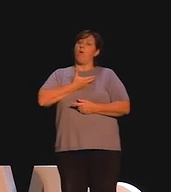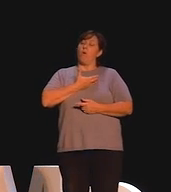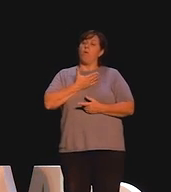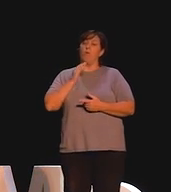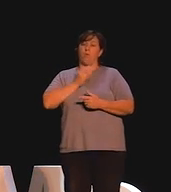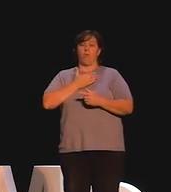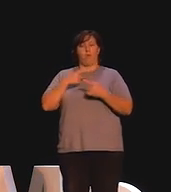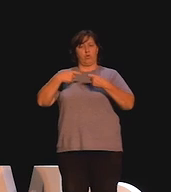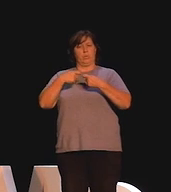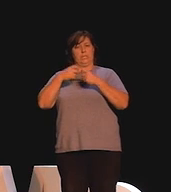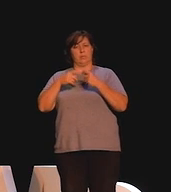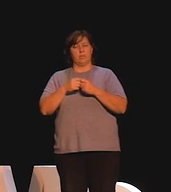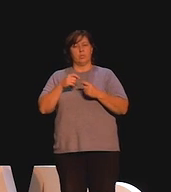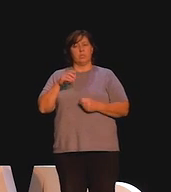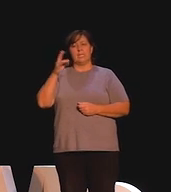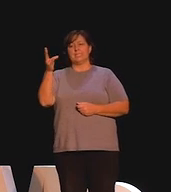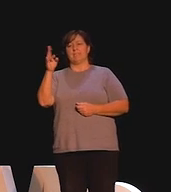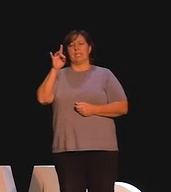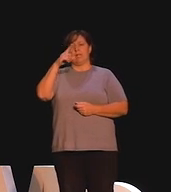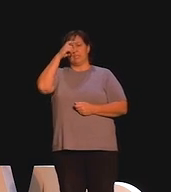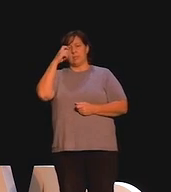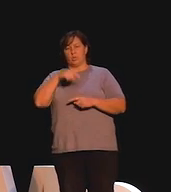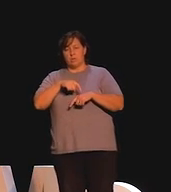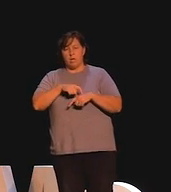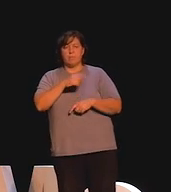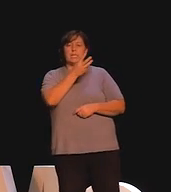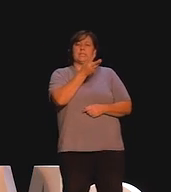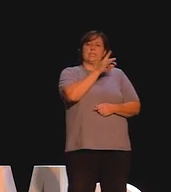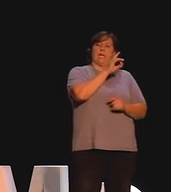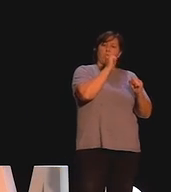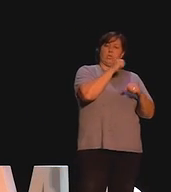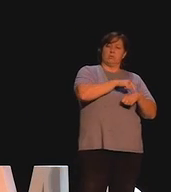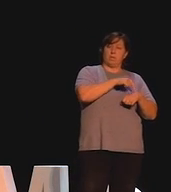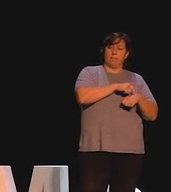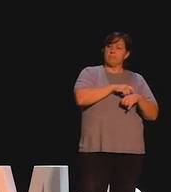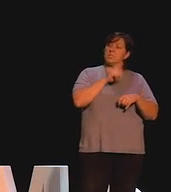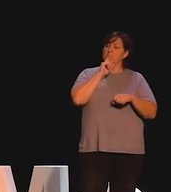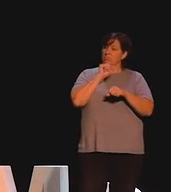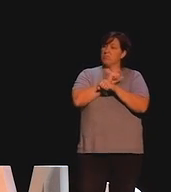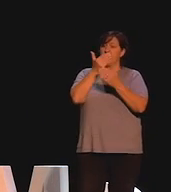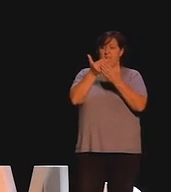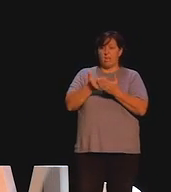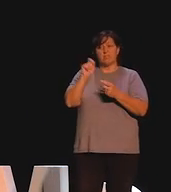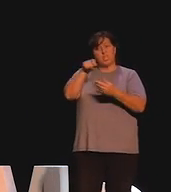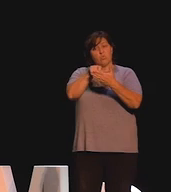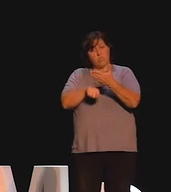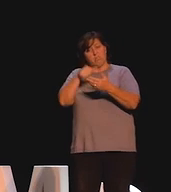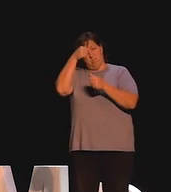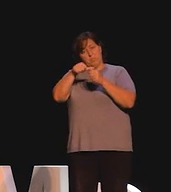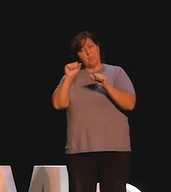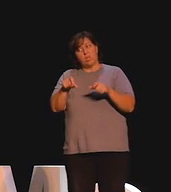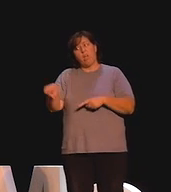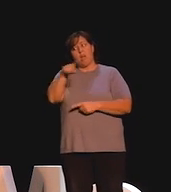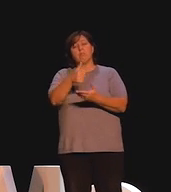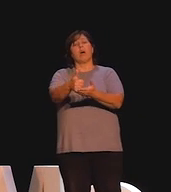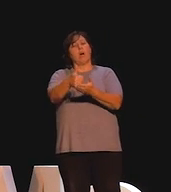set your thermostat to at least 78 in the summertime and 68 in the wintertime. I'm giving real facts that you can write down and remember. So these